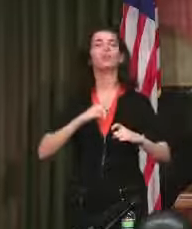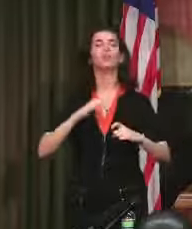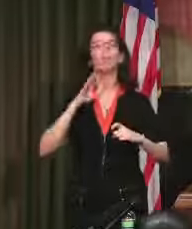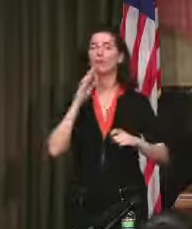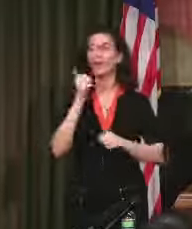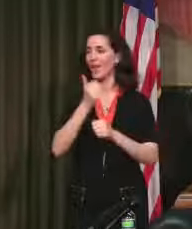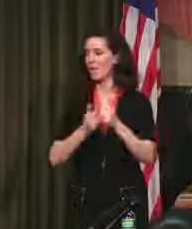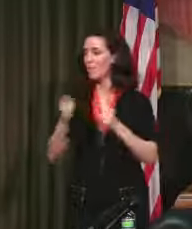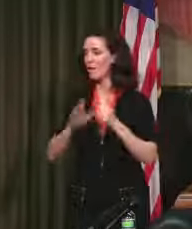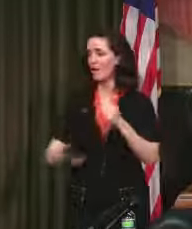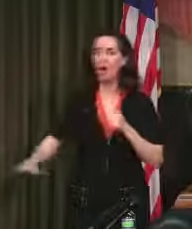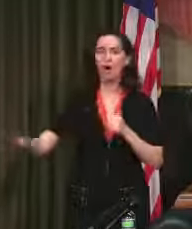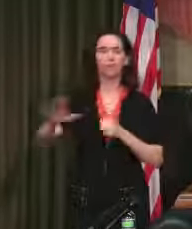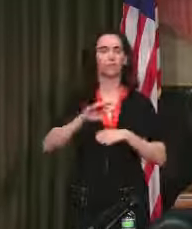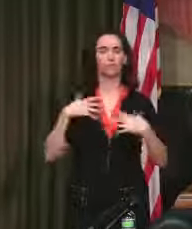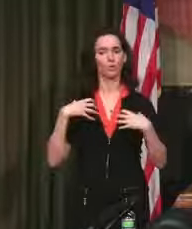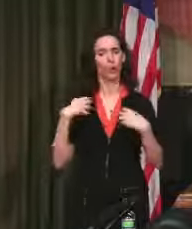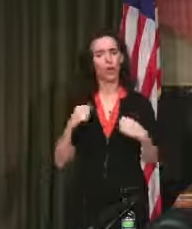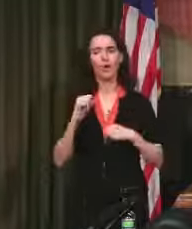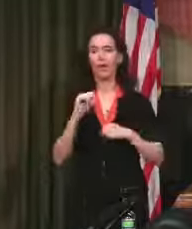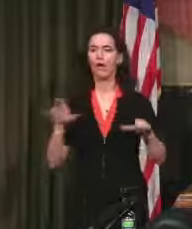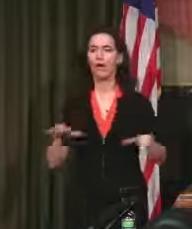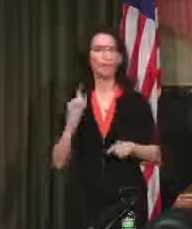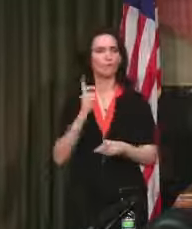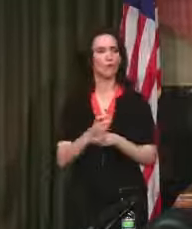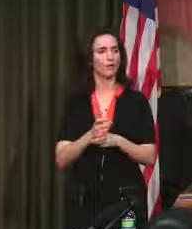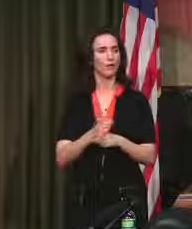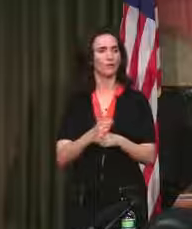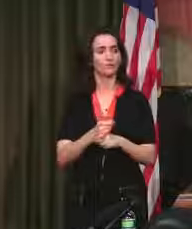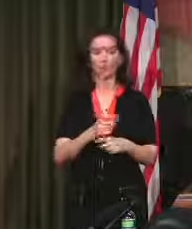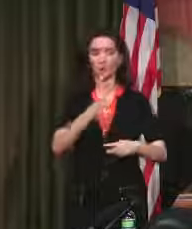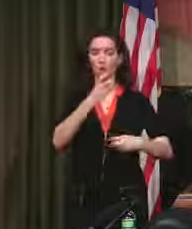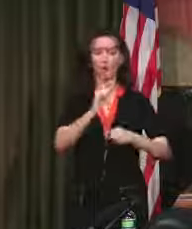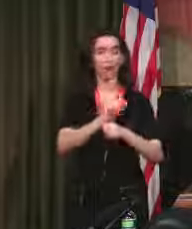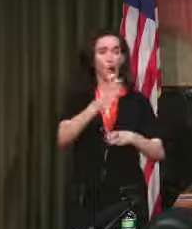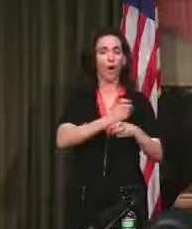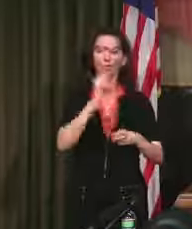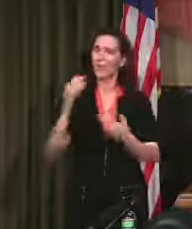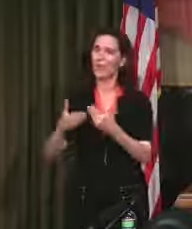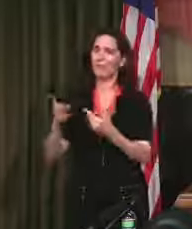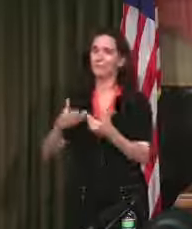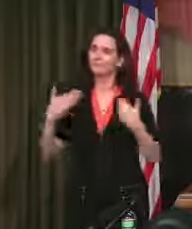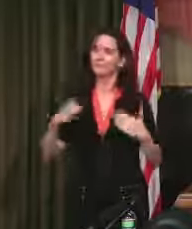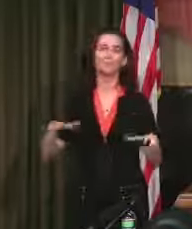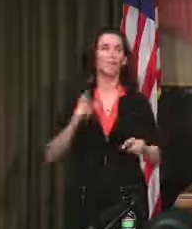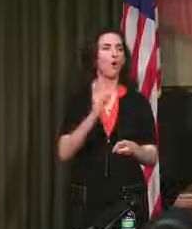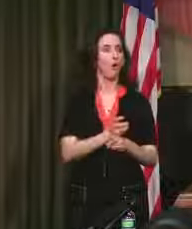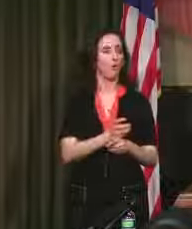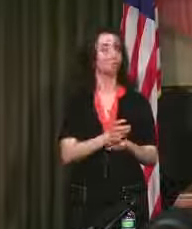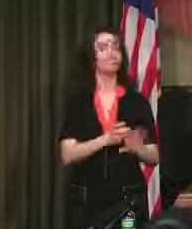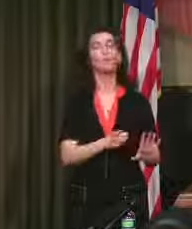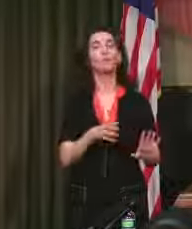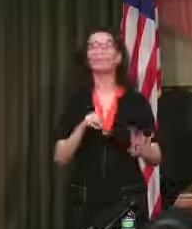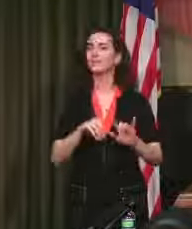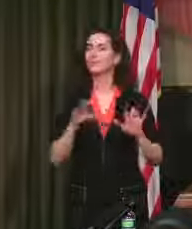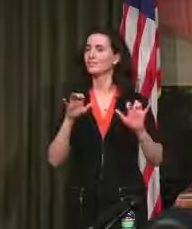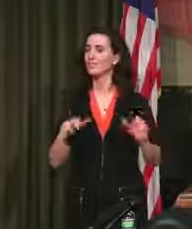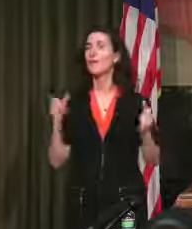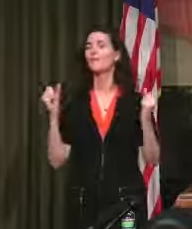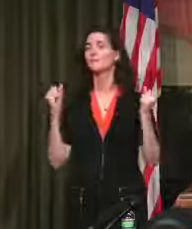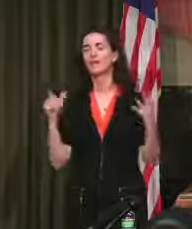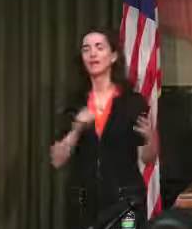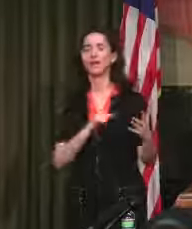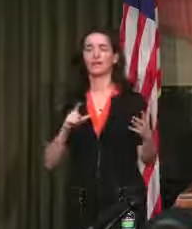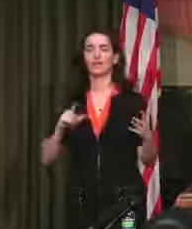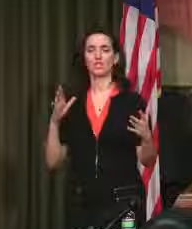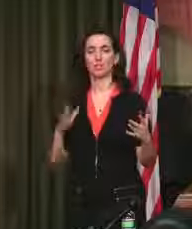everyone to summon the courage to do what is right, what is hard, not what is easy. But because so many legislators saw